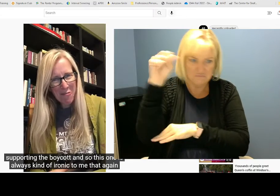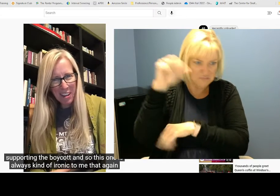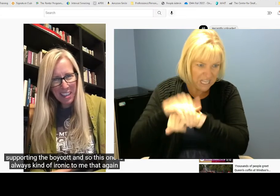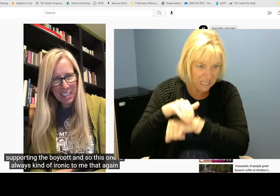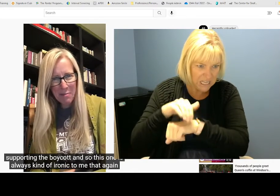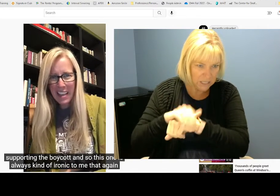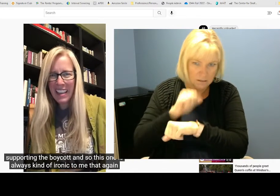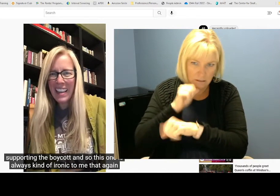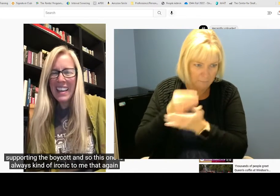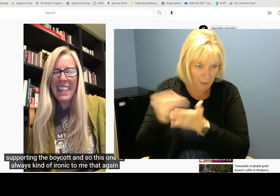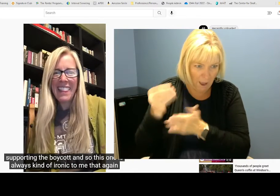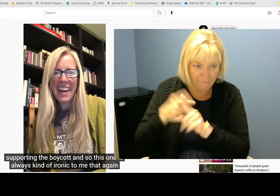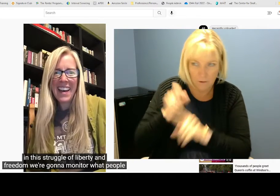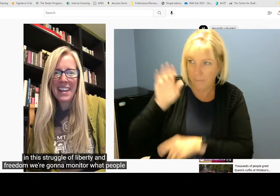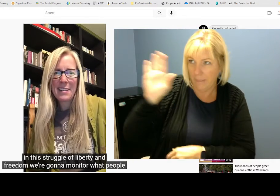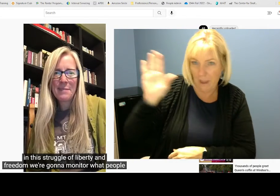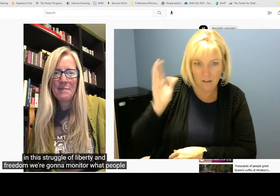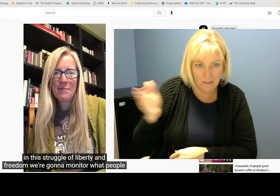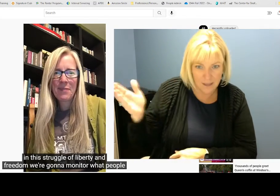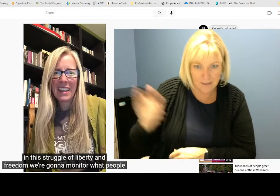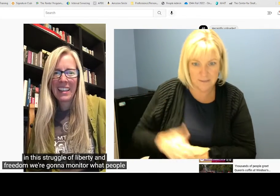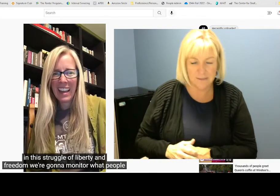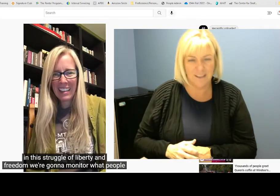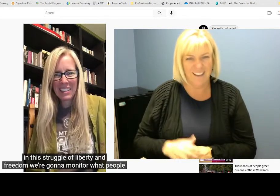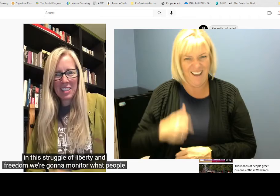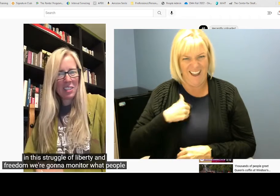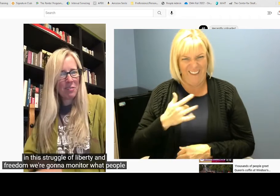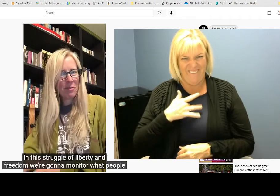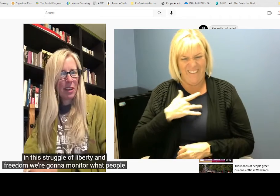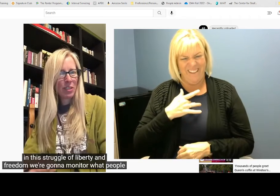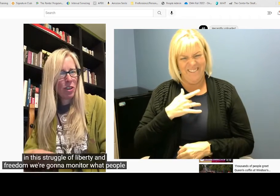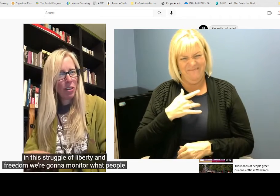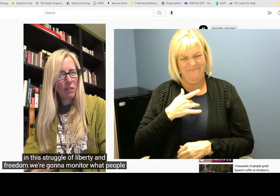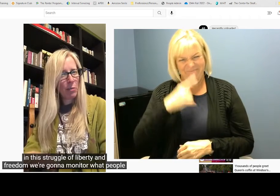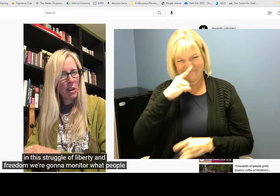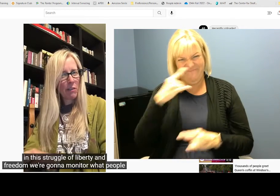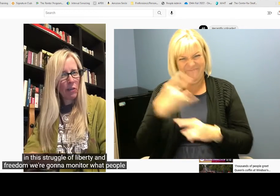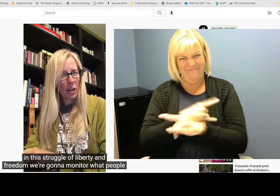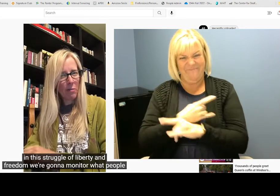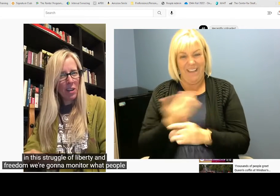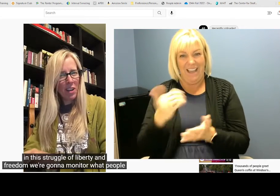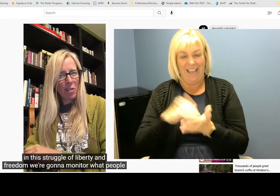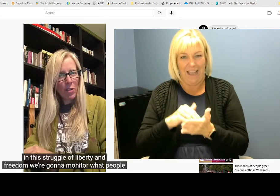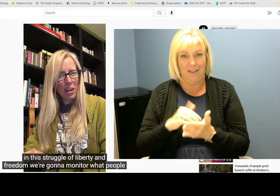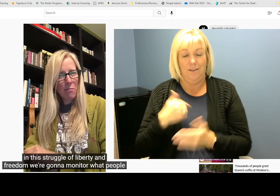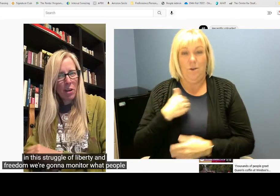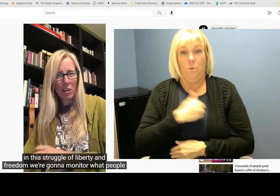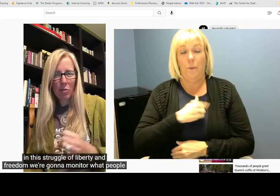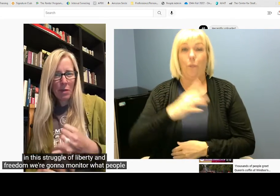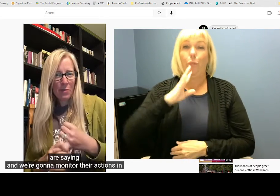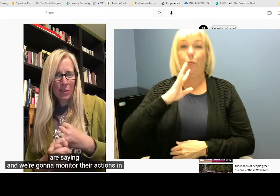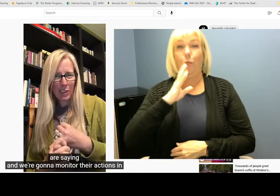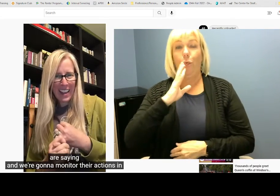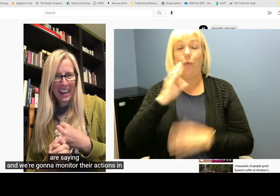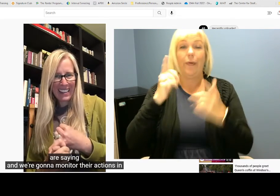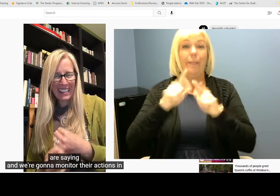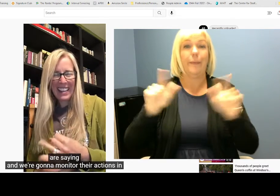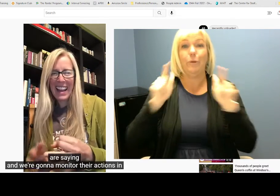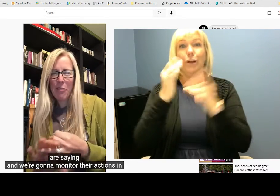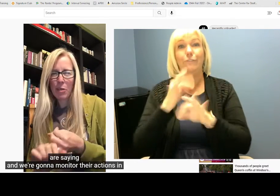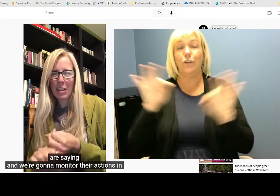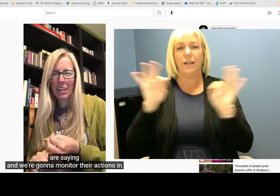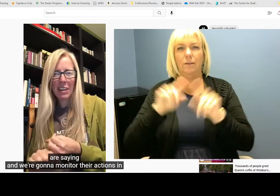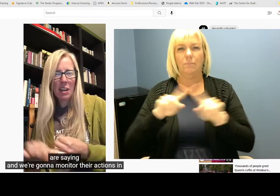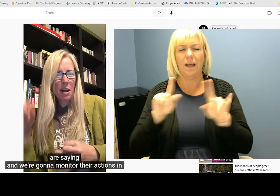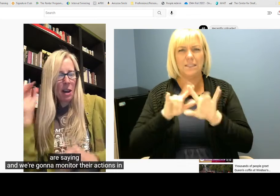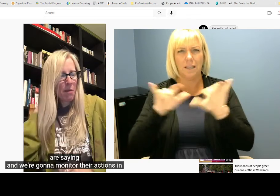kind of ironic to me that again, in this struggle of liberty and freedom, we're going to monitor what people are saying,